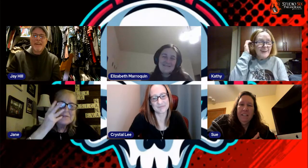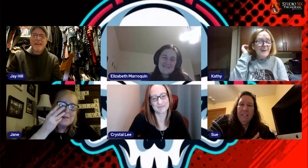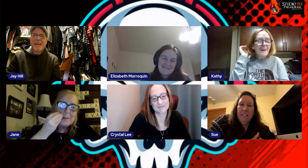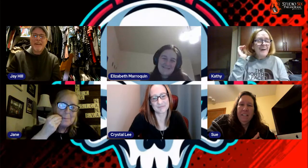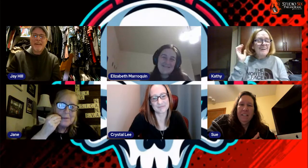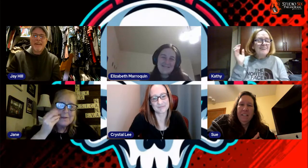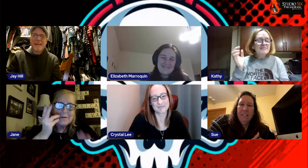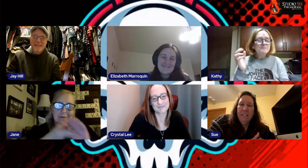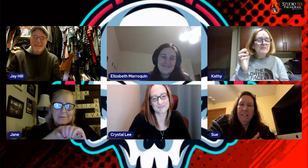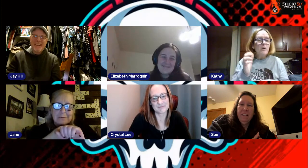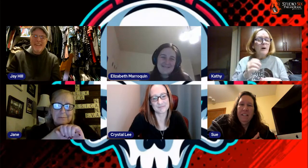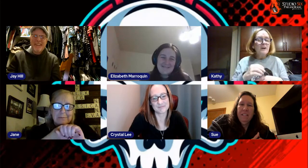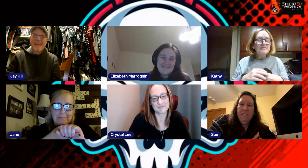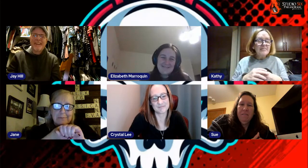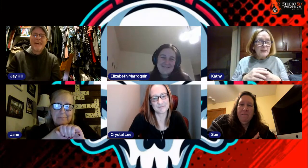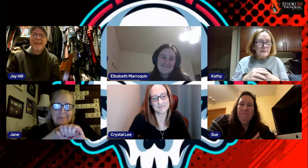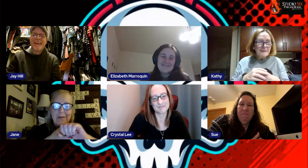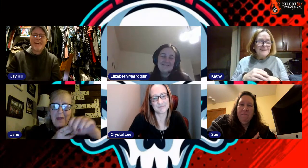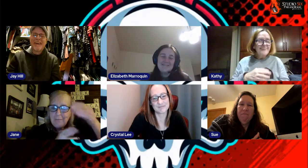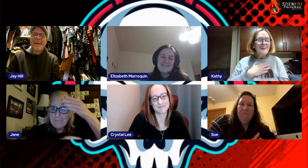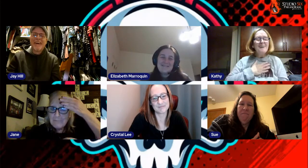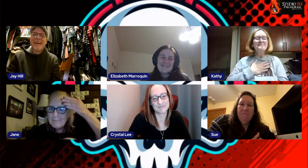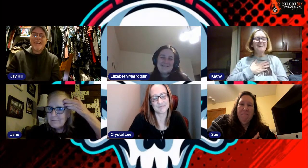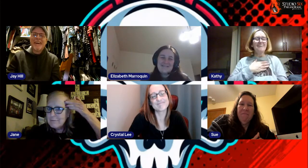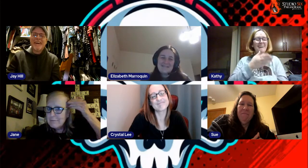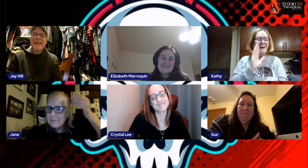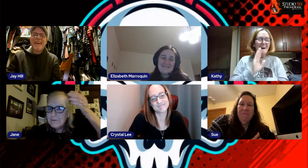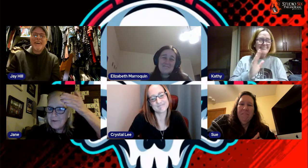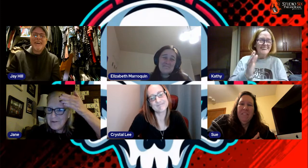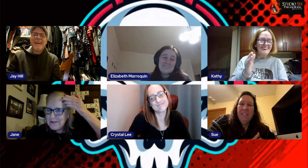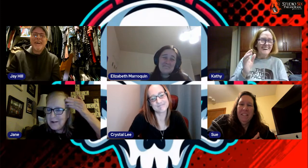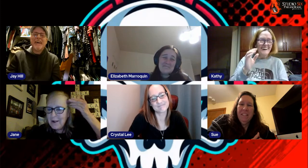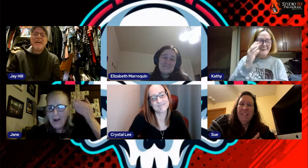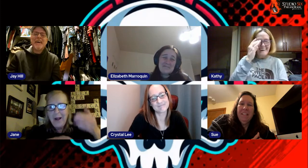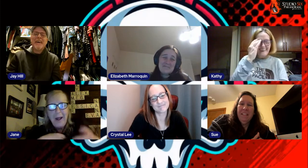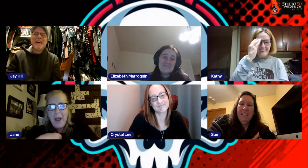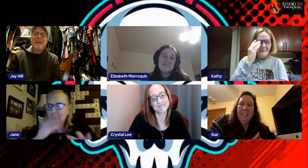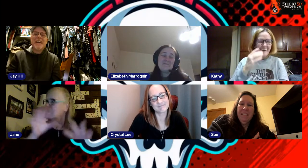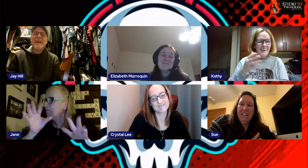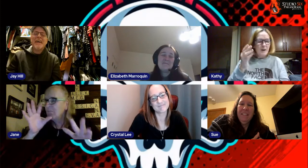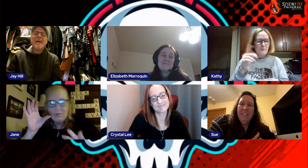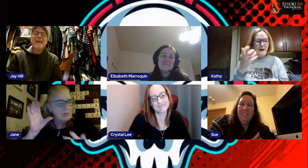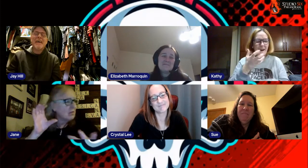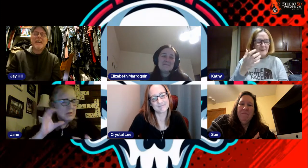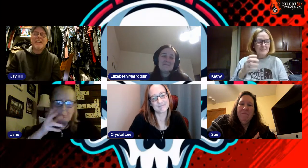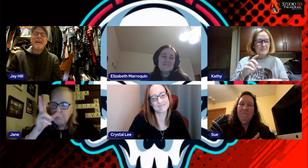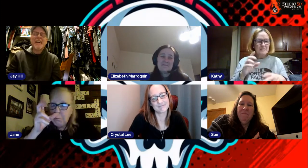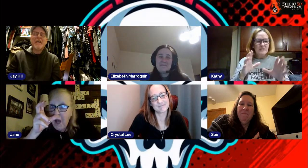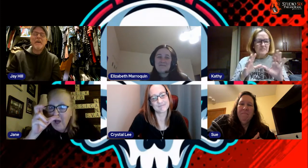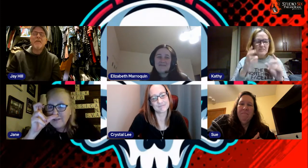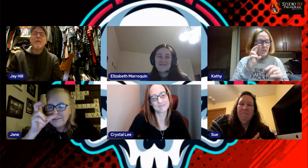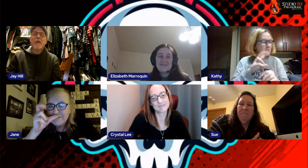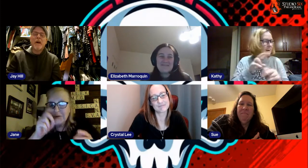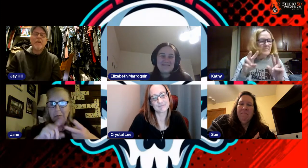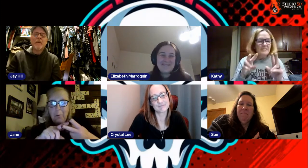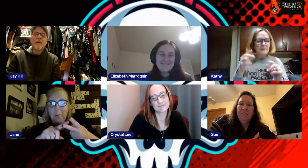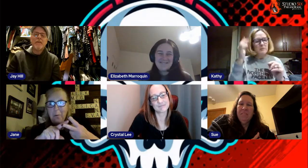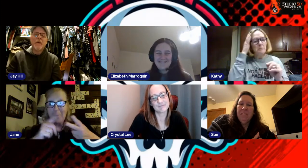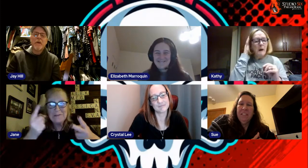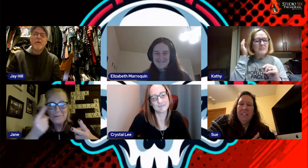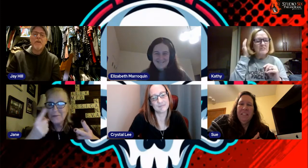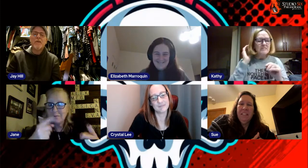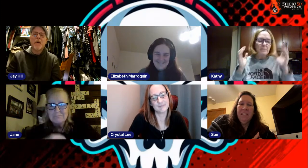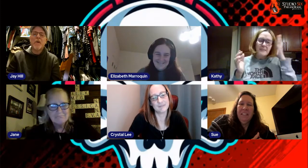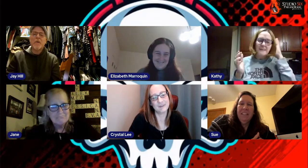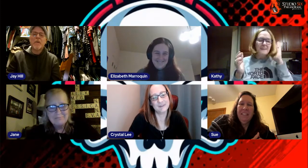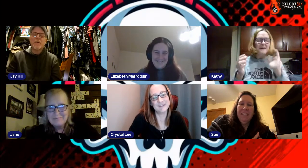Oh, you pat your head. Yeah. Oh, while you're sleeping. Oh my God. Yeah. He's around. He's